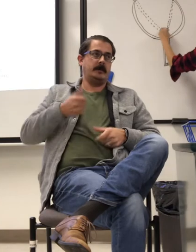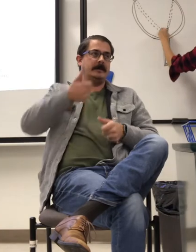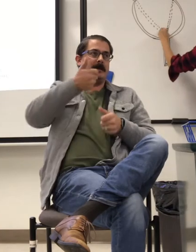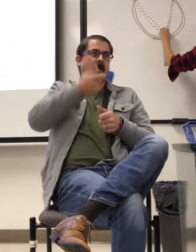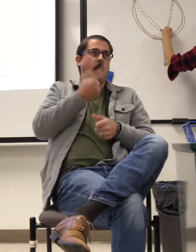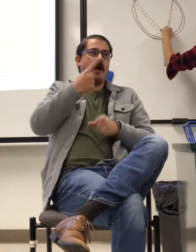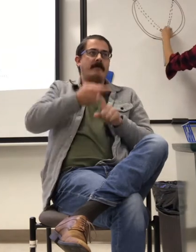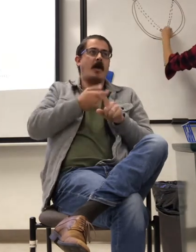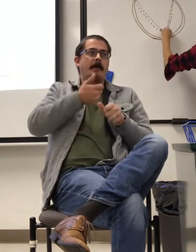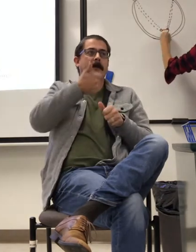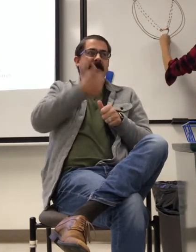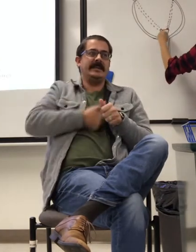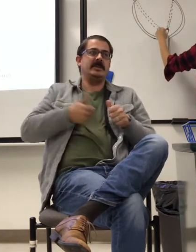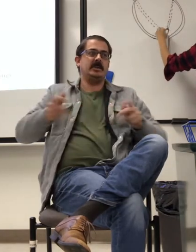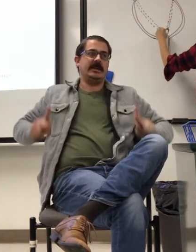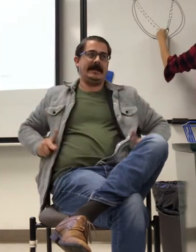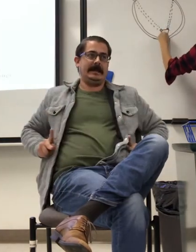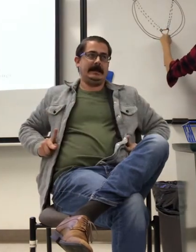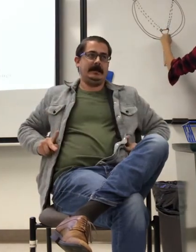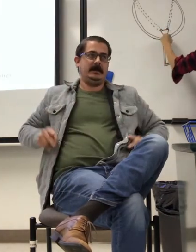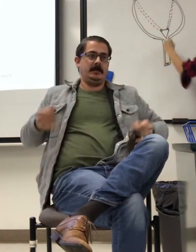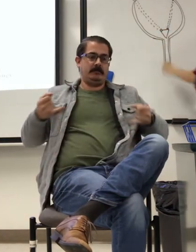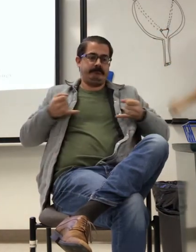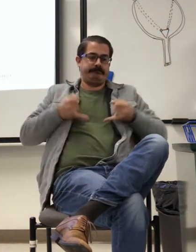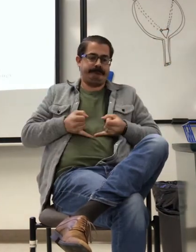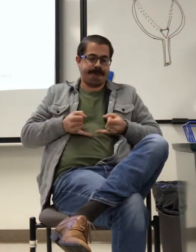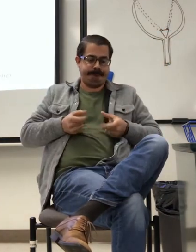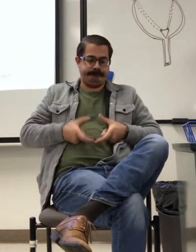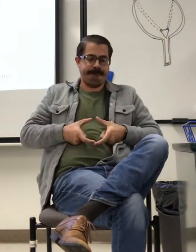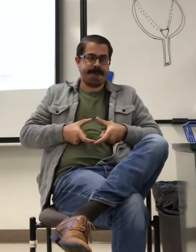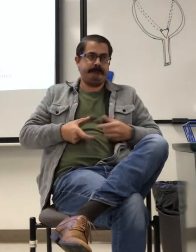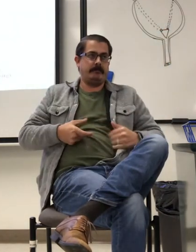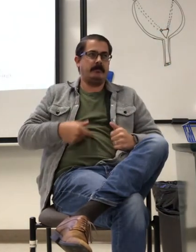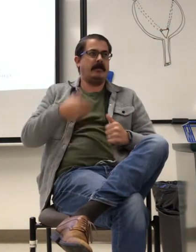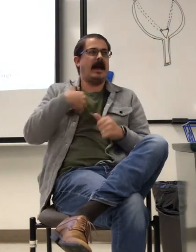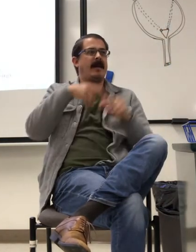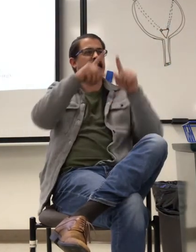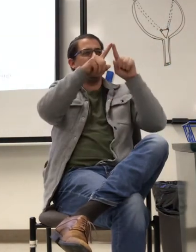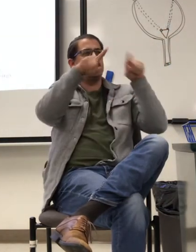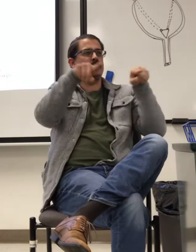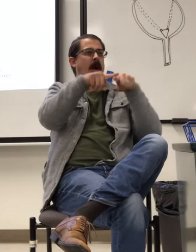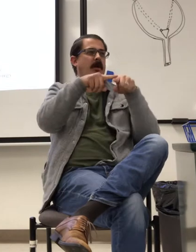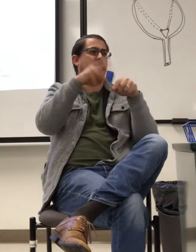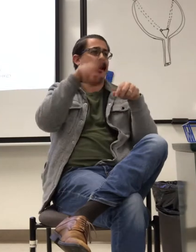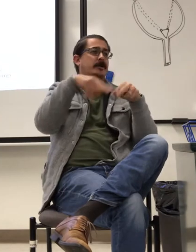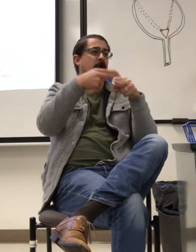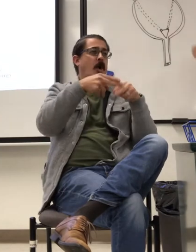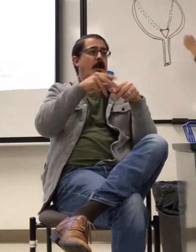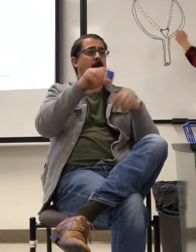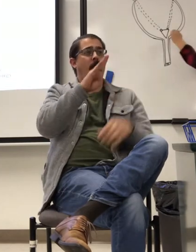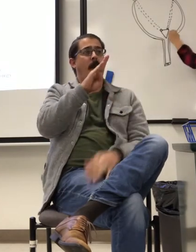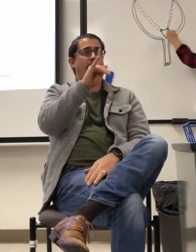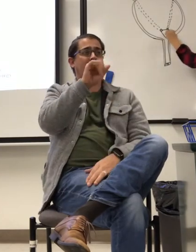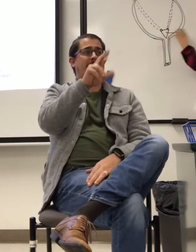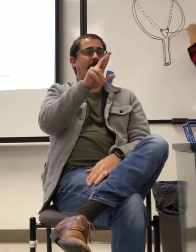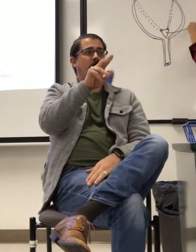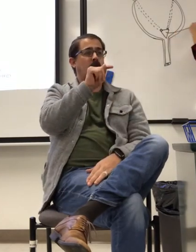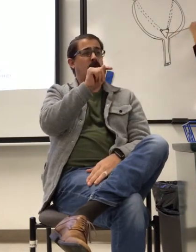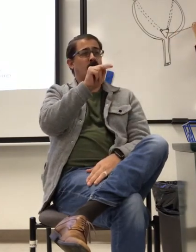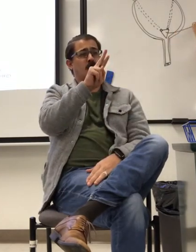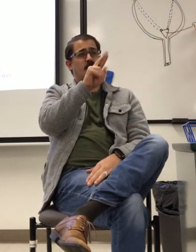And there'll be this kind of three-pointed triangle there. They call that the bladder trigone.